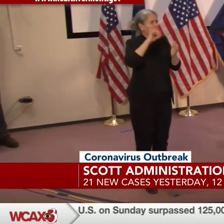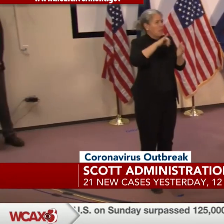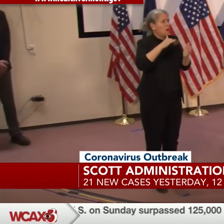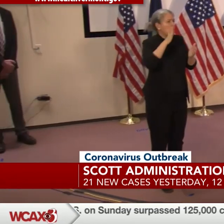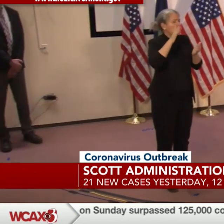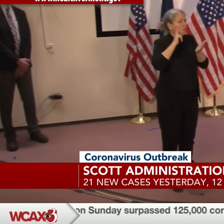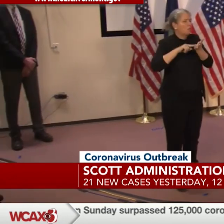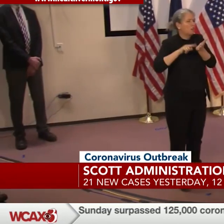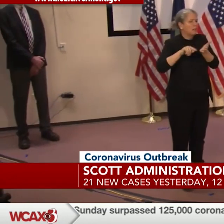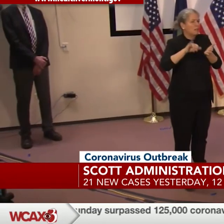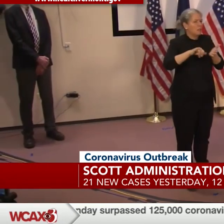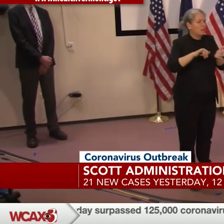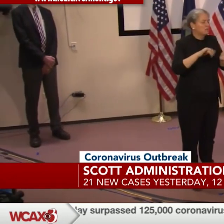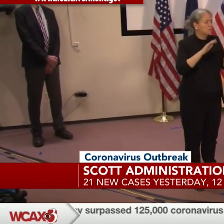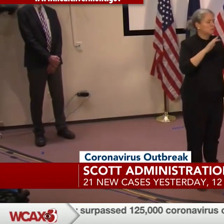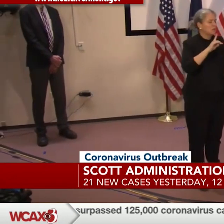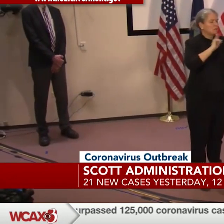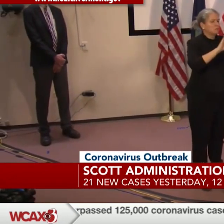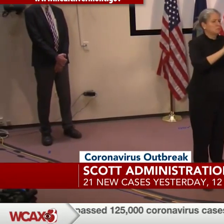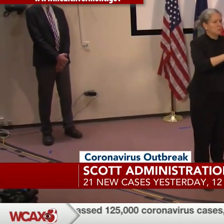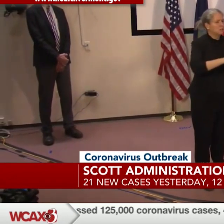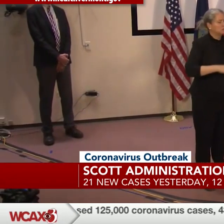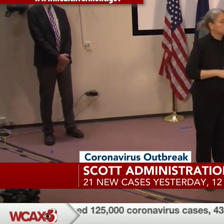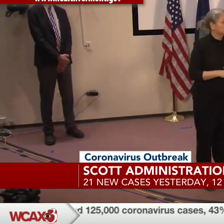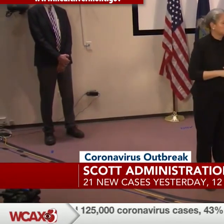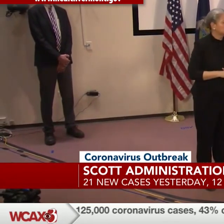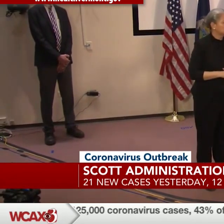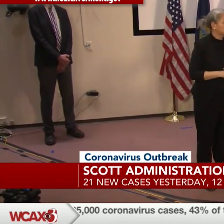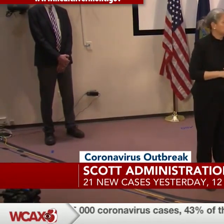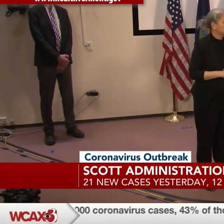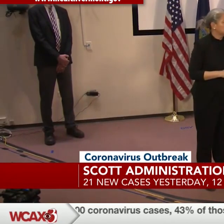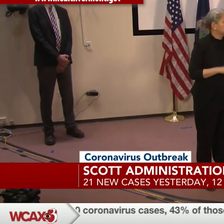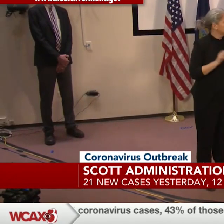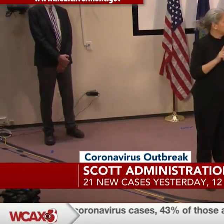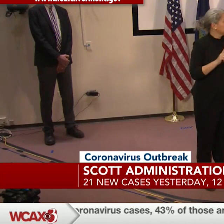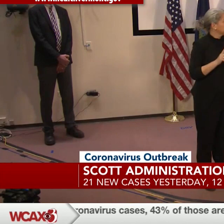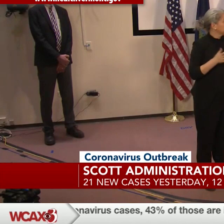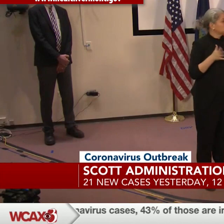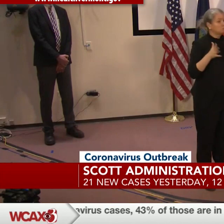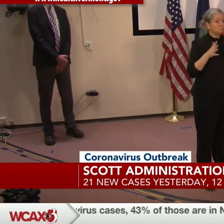Yeah, we'll look into it and get back to you. All